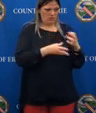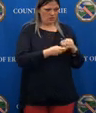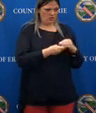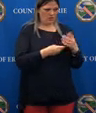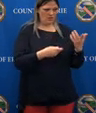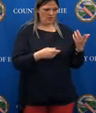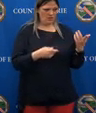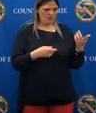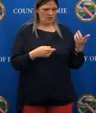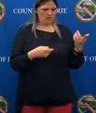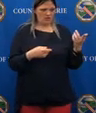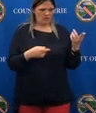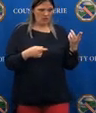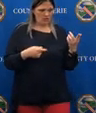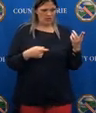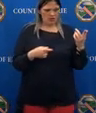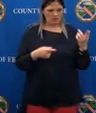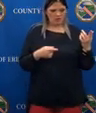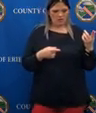more?